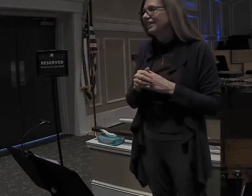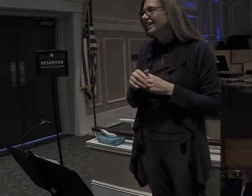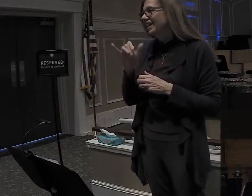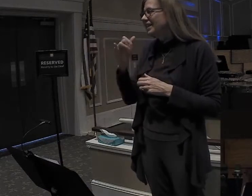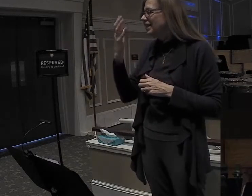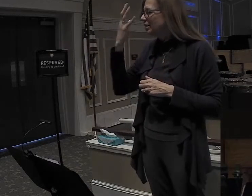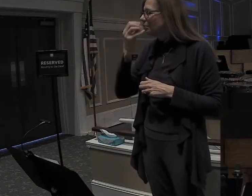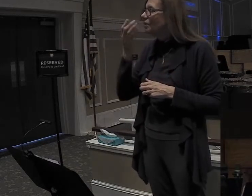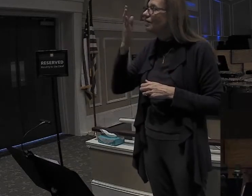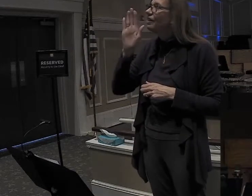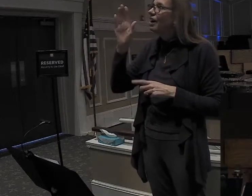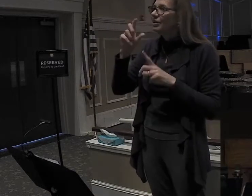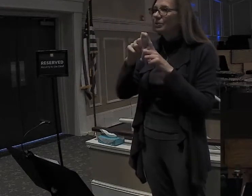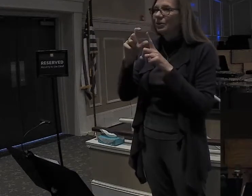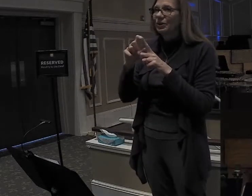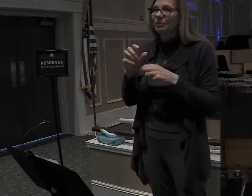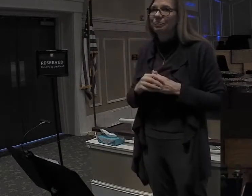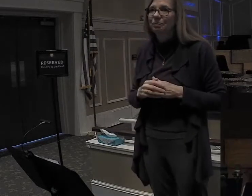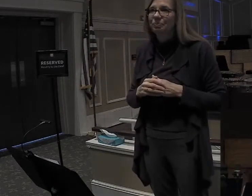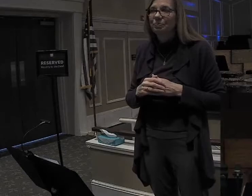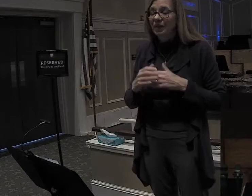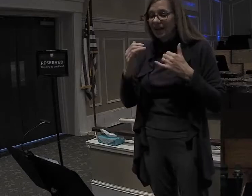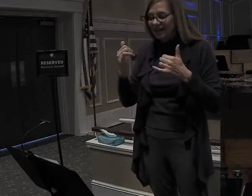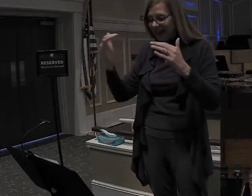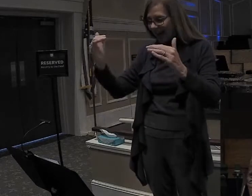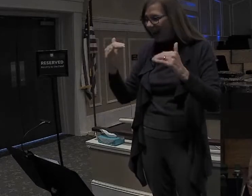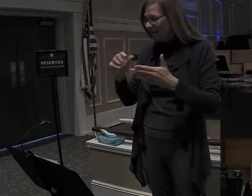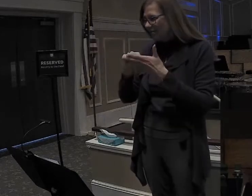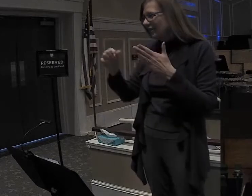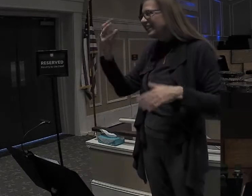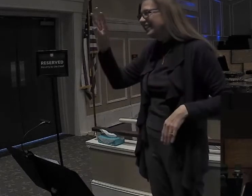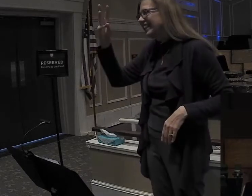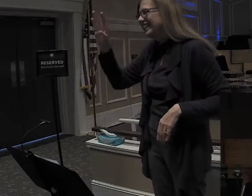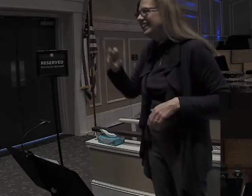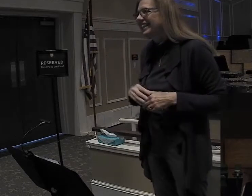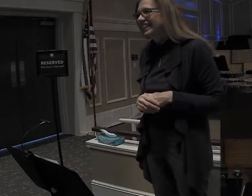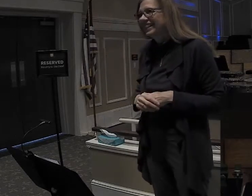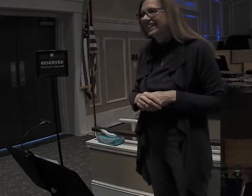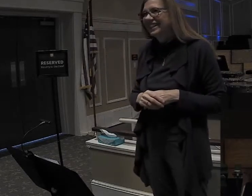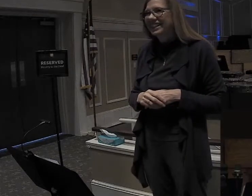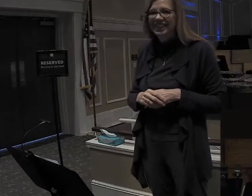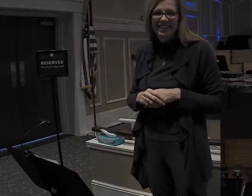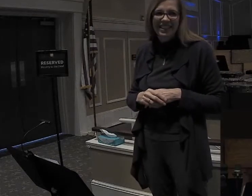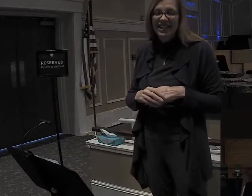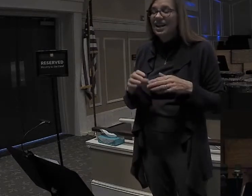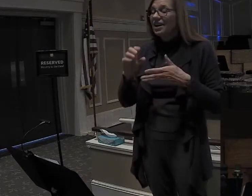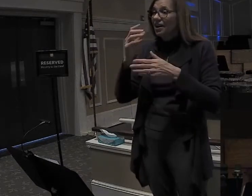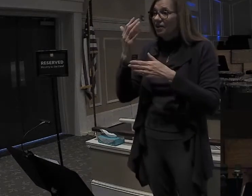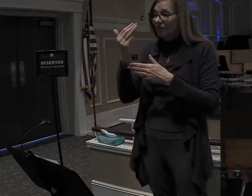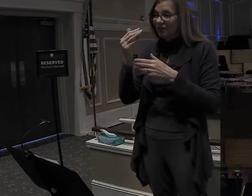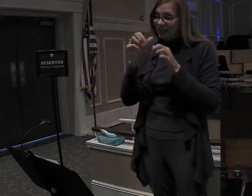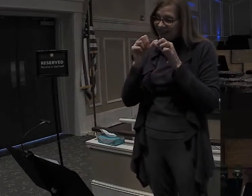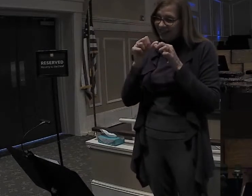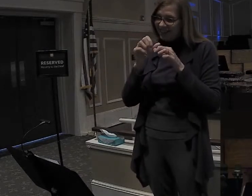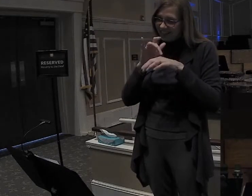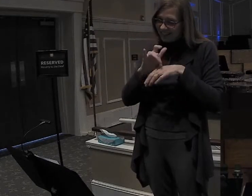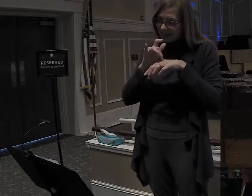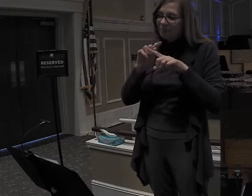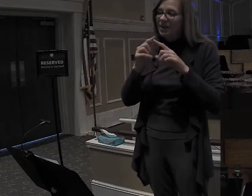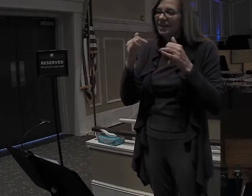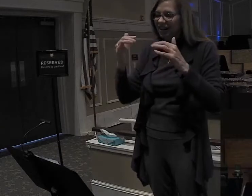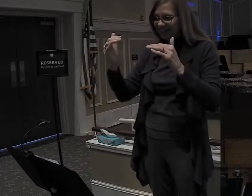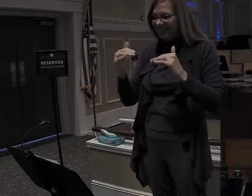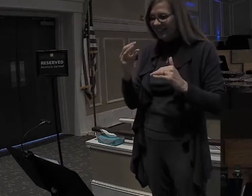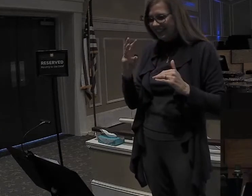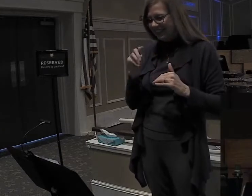beauty of God's word. Well, now look with me at verse 16. A lot on 15. We're going to move quickly through 16